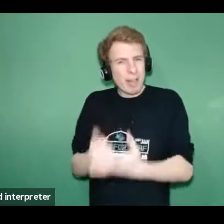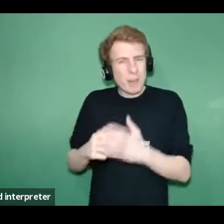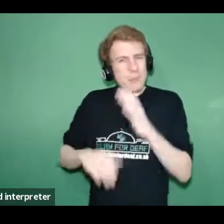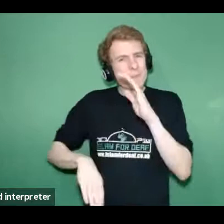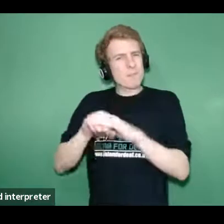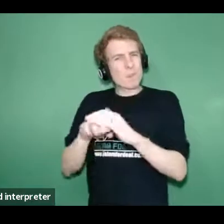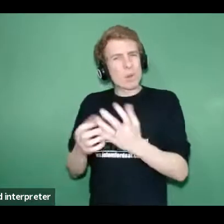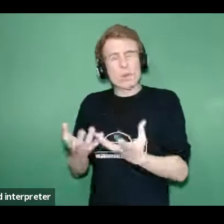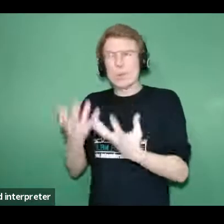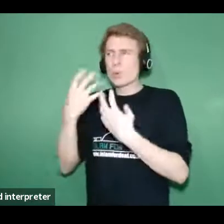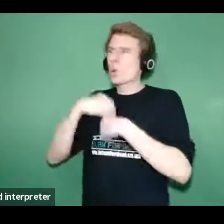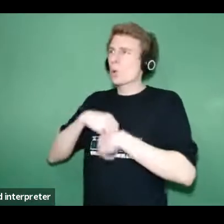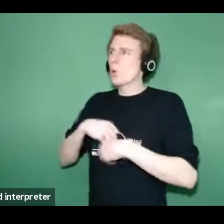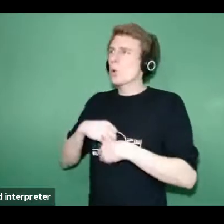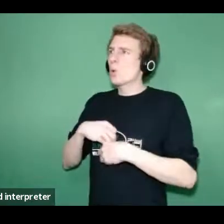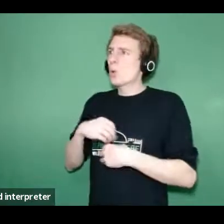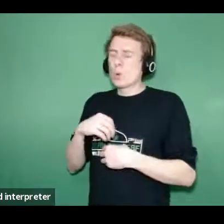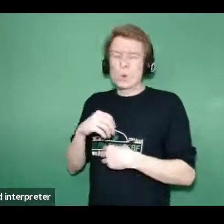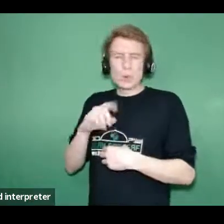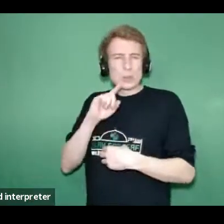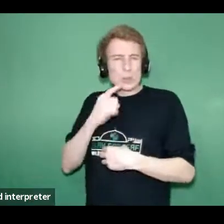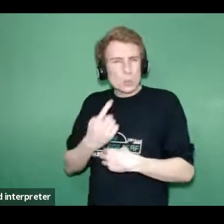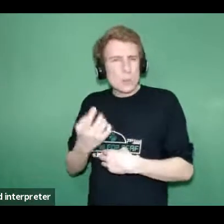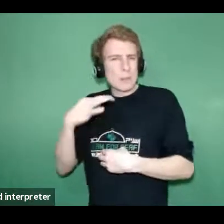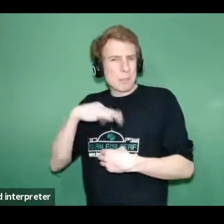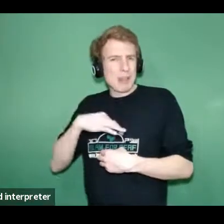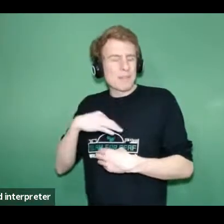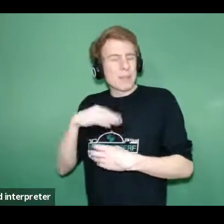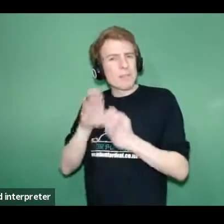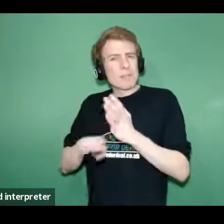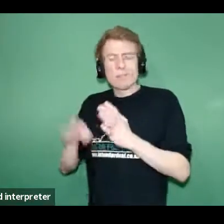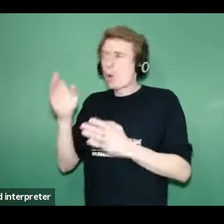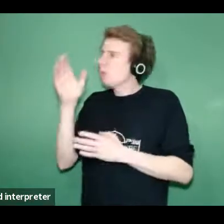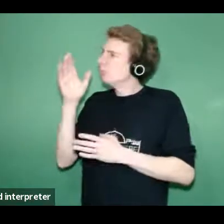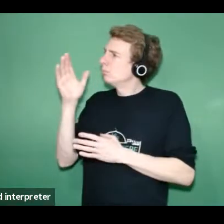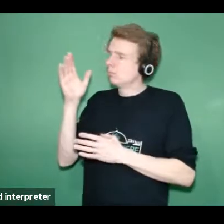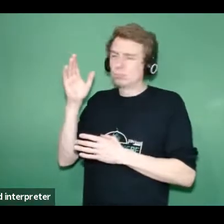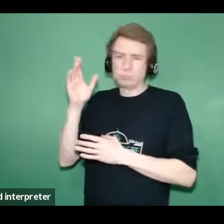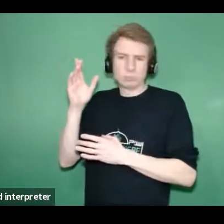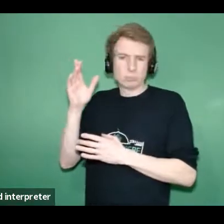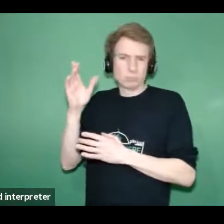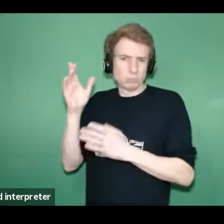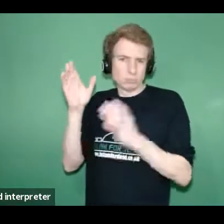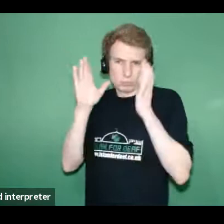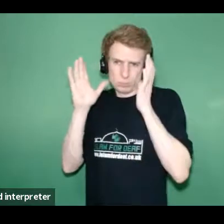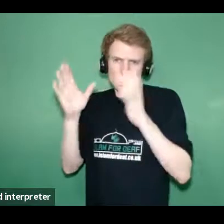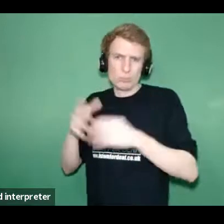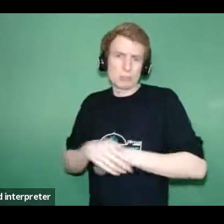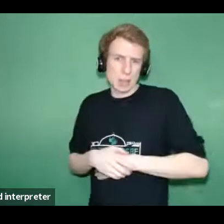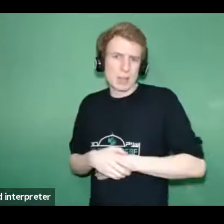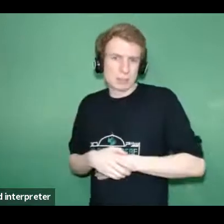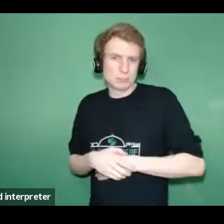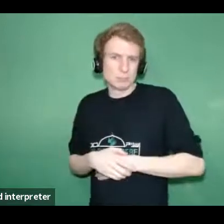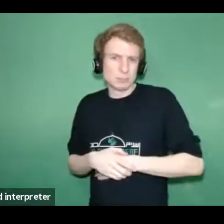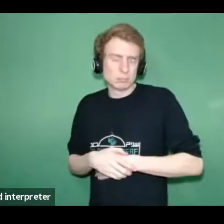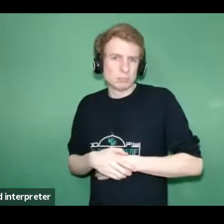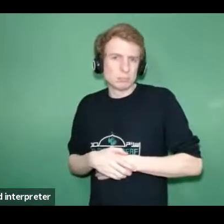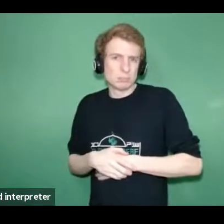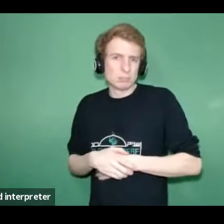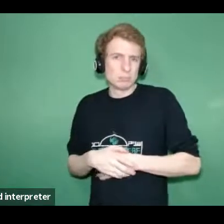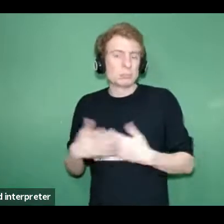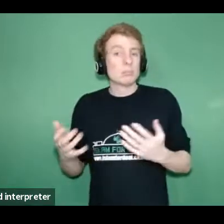Also, we shouldn't, if the Imam wants to stand for a particularly long time and elongate